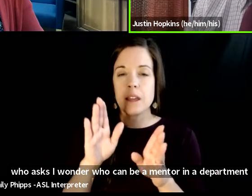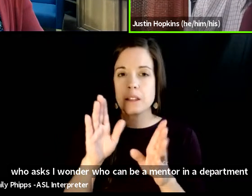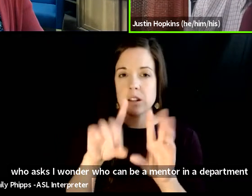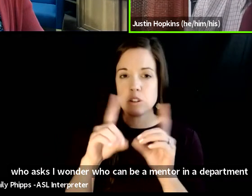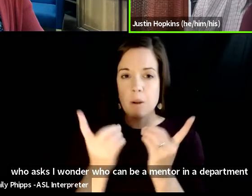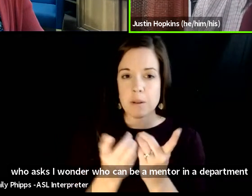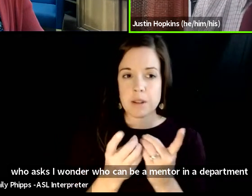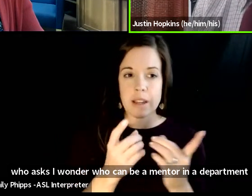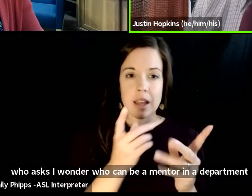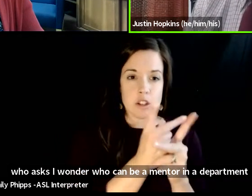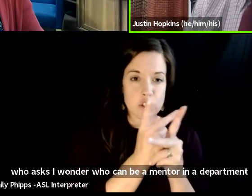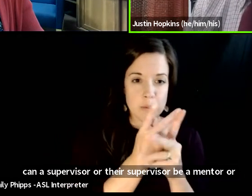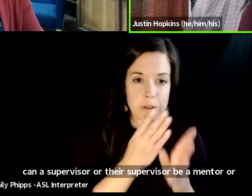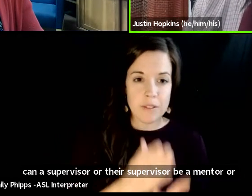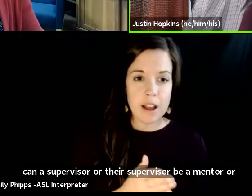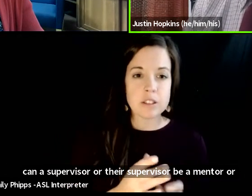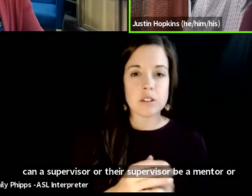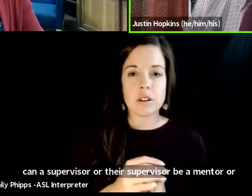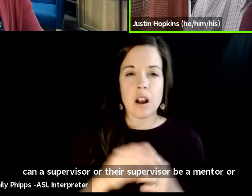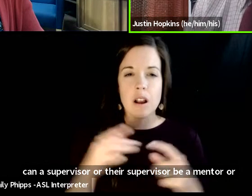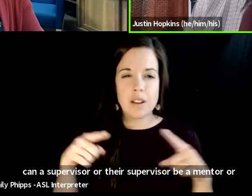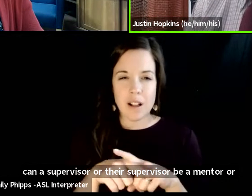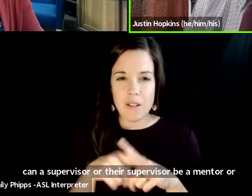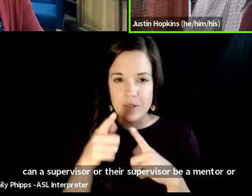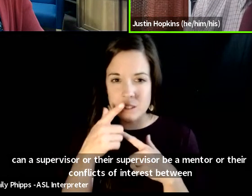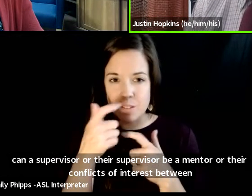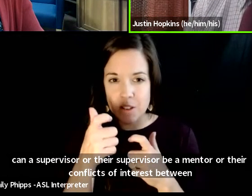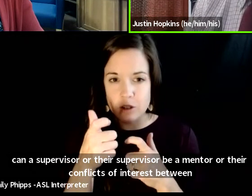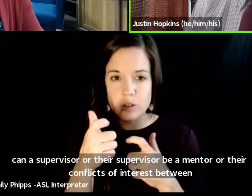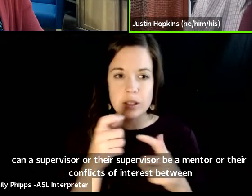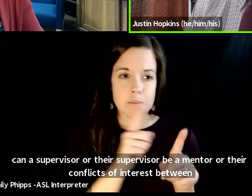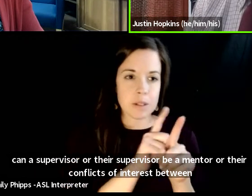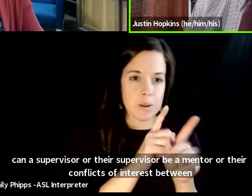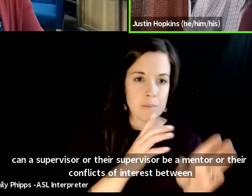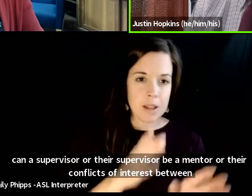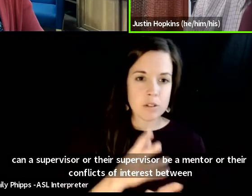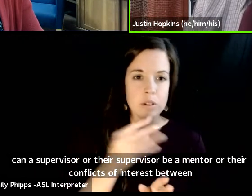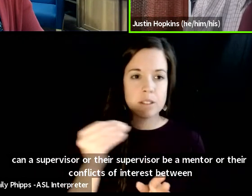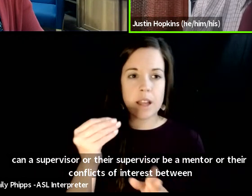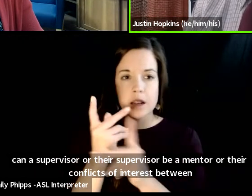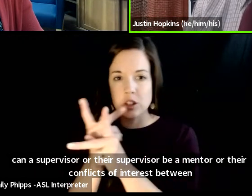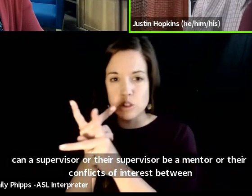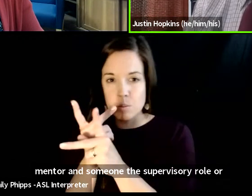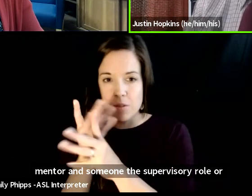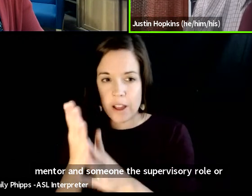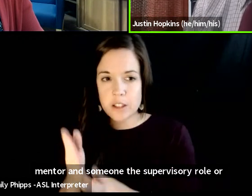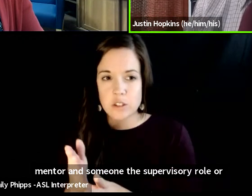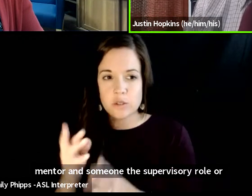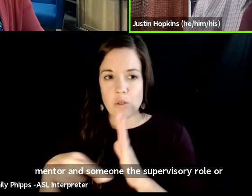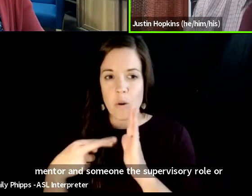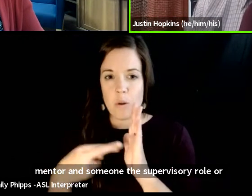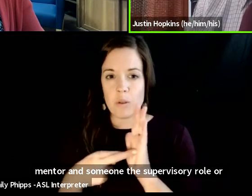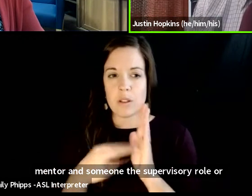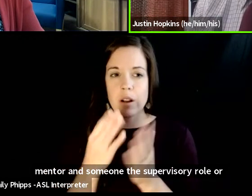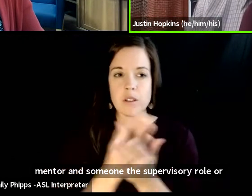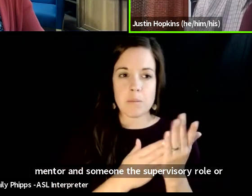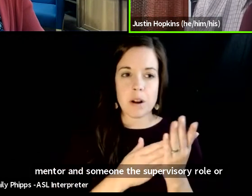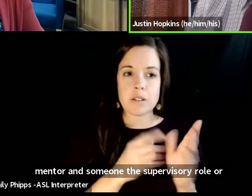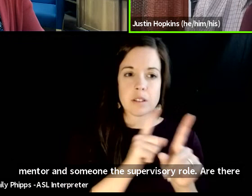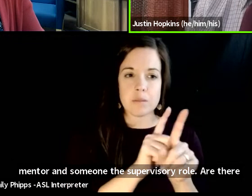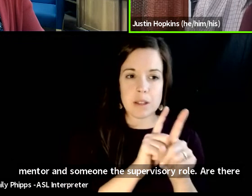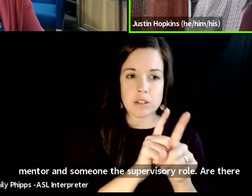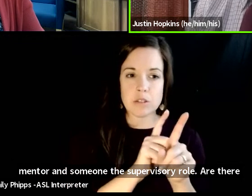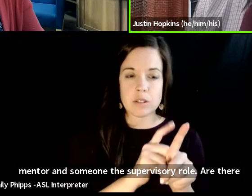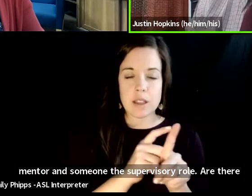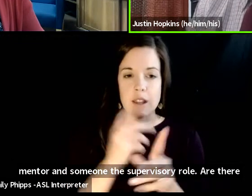be a mentor? Are there conflicts of interest between mentor and someone in a supervisory role? Are there aspects of mentorship that every